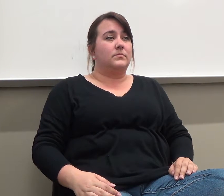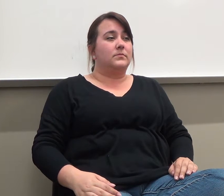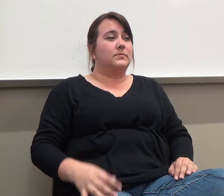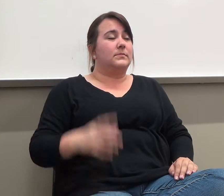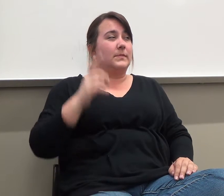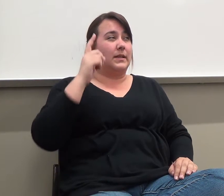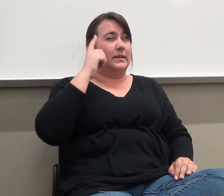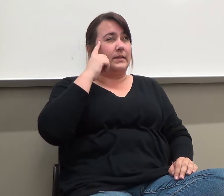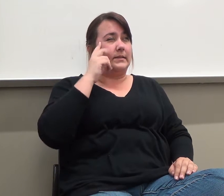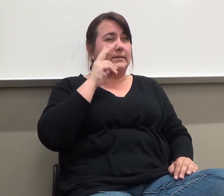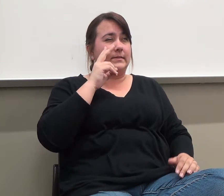see.